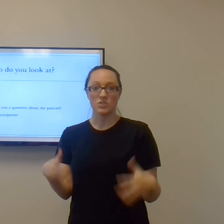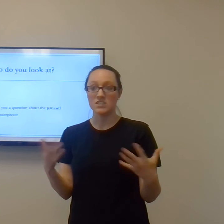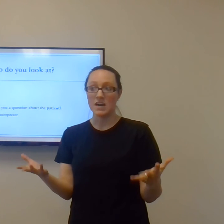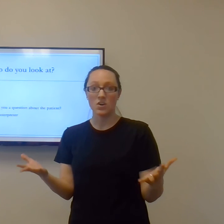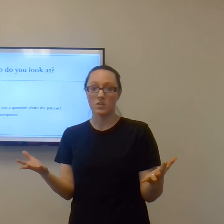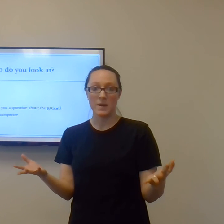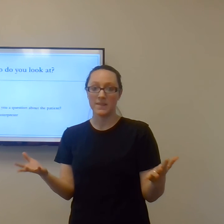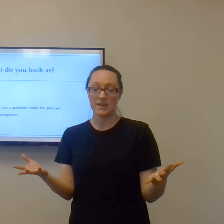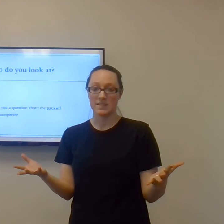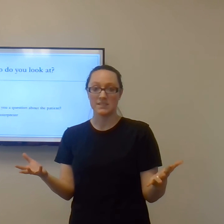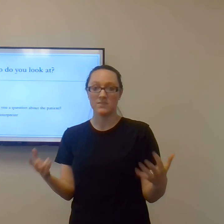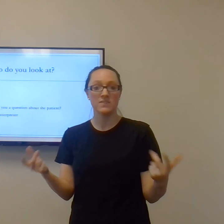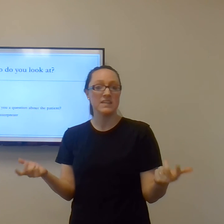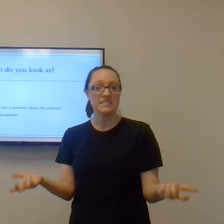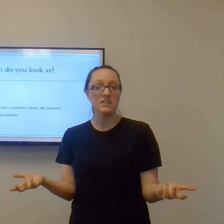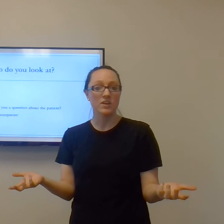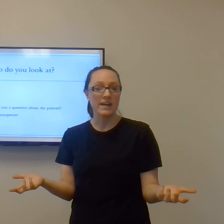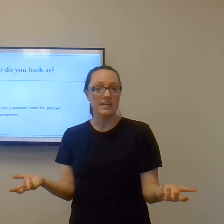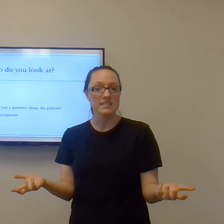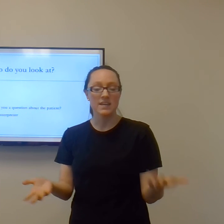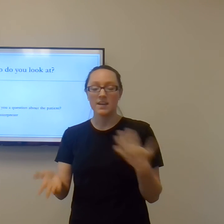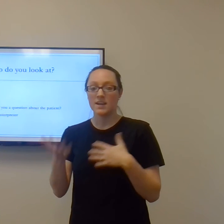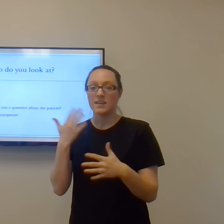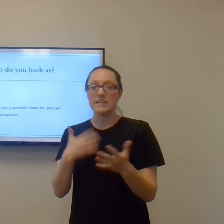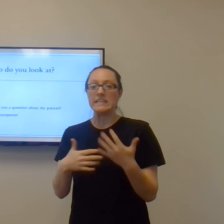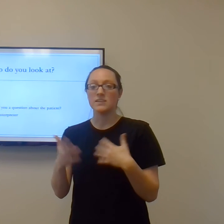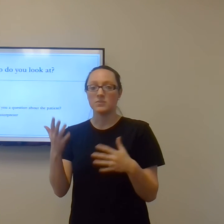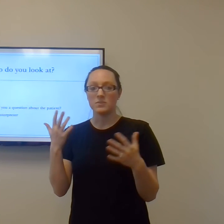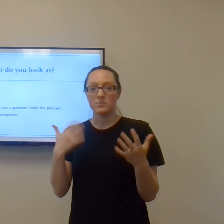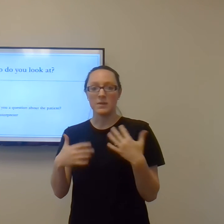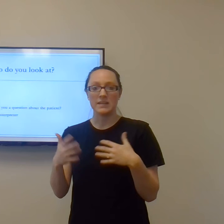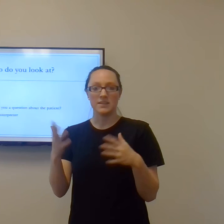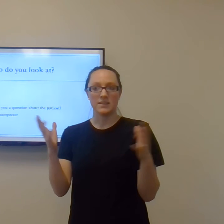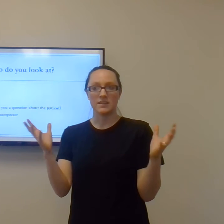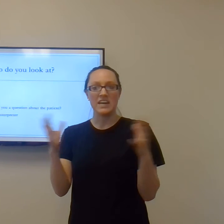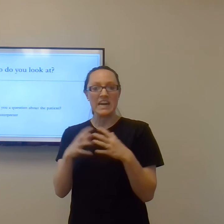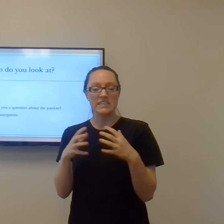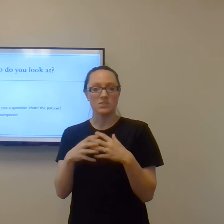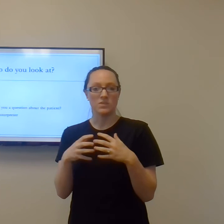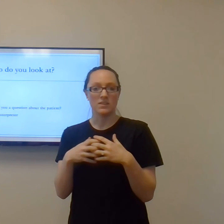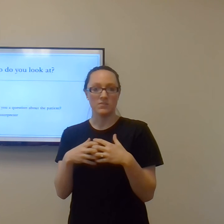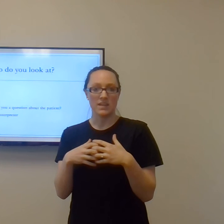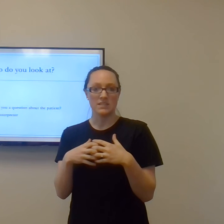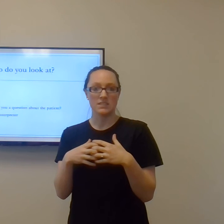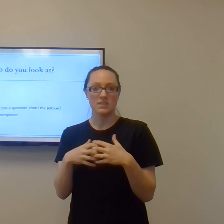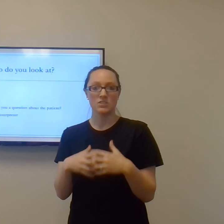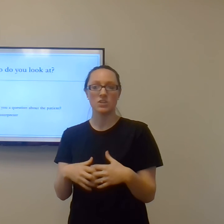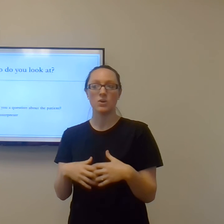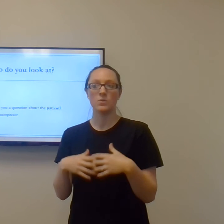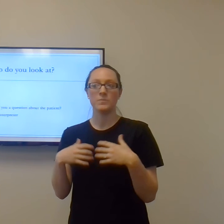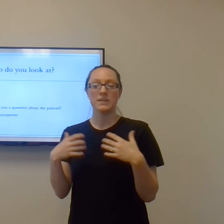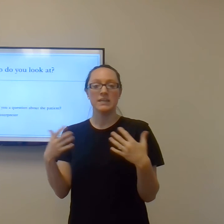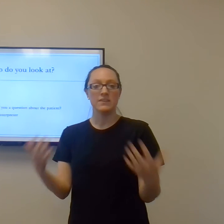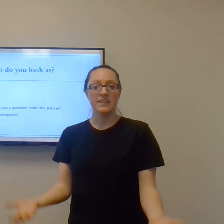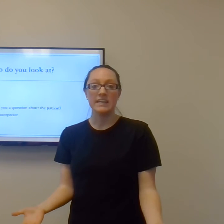it's not all about the hands. Even if they see their hands, they need to make it connected with the face. So if they